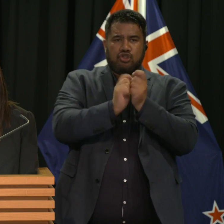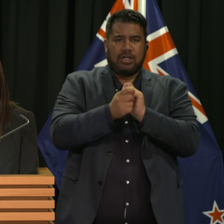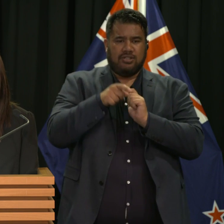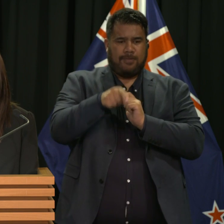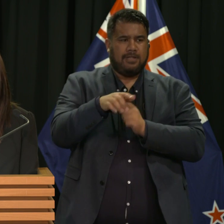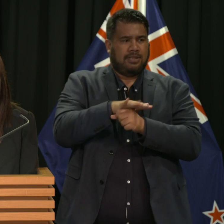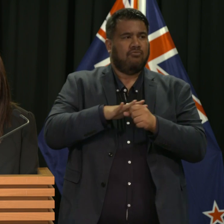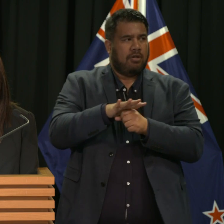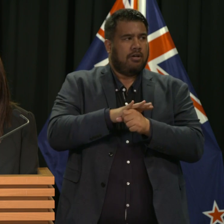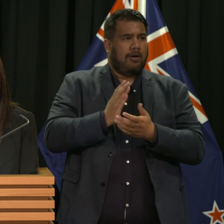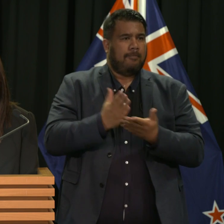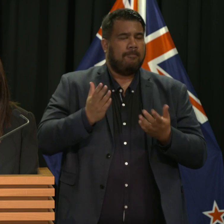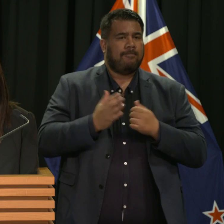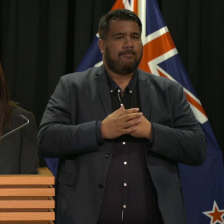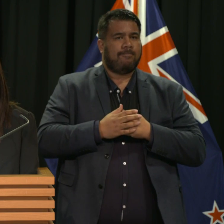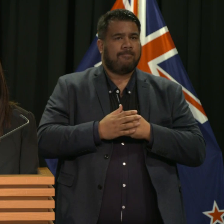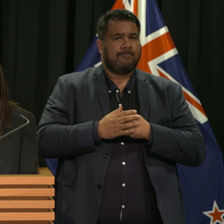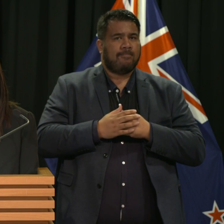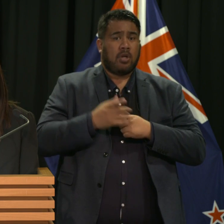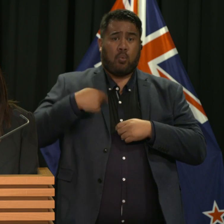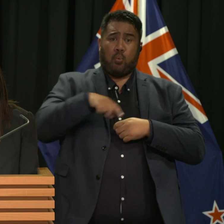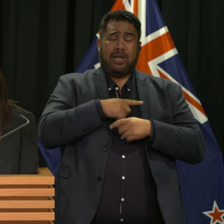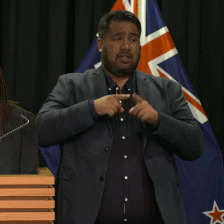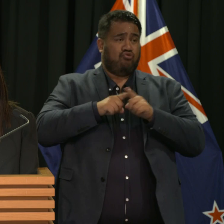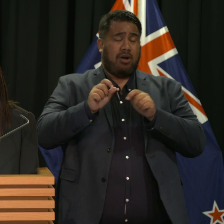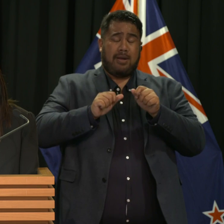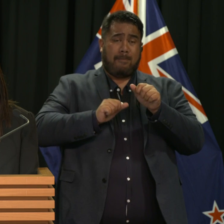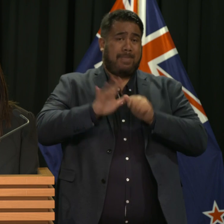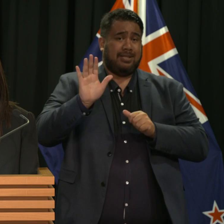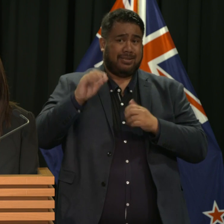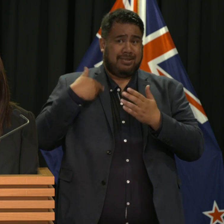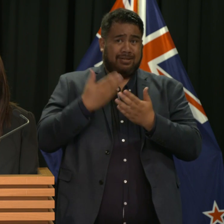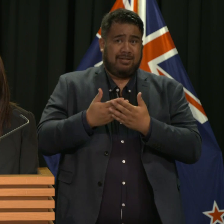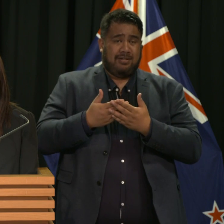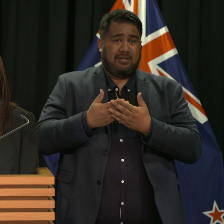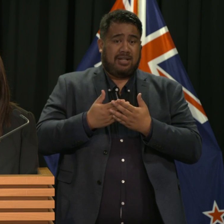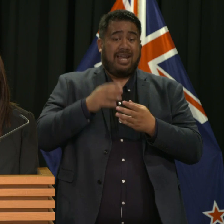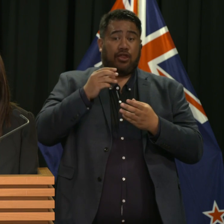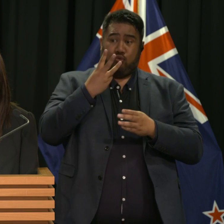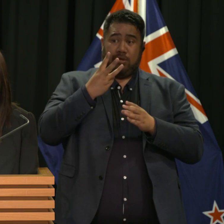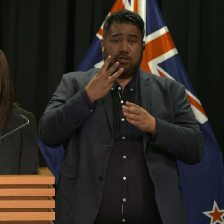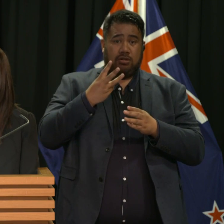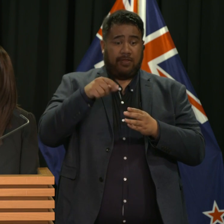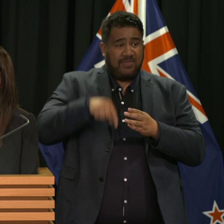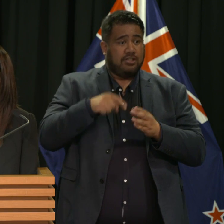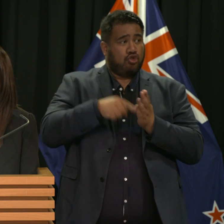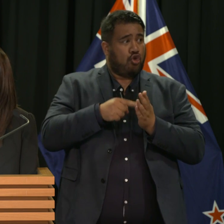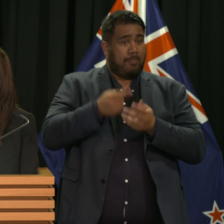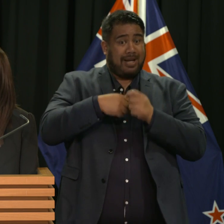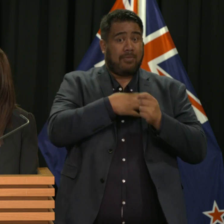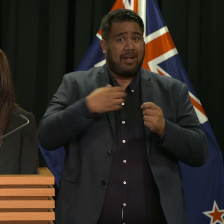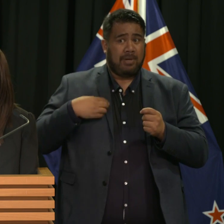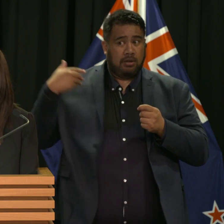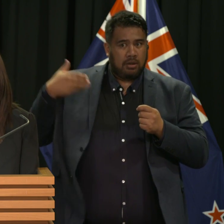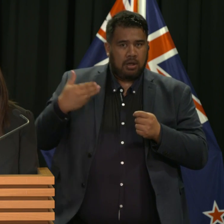area. We have made no greater effort than in this term of office. We went to extraordinary lengths to try